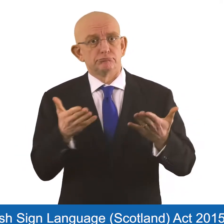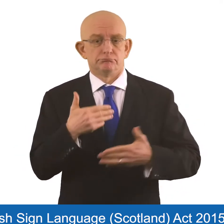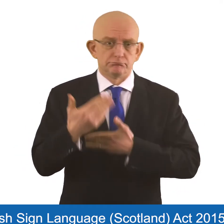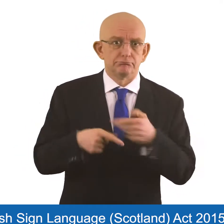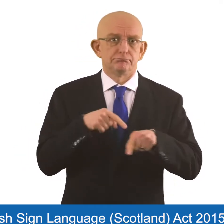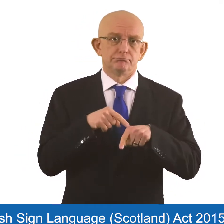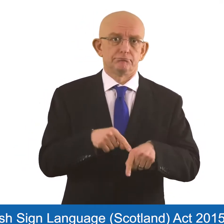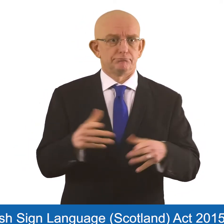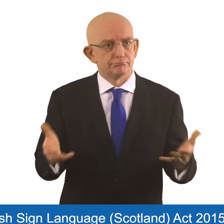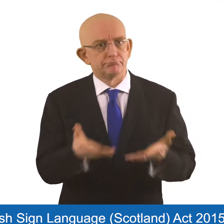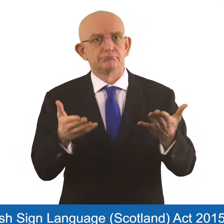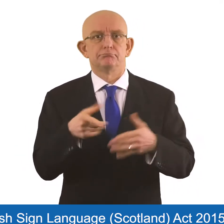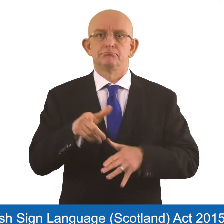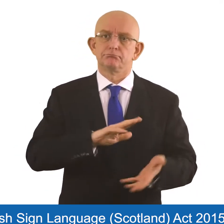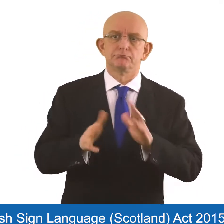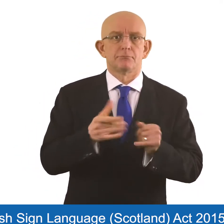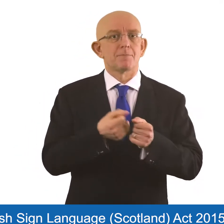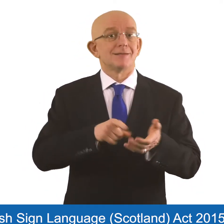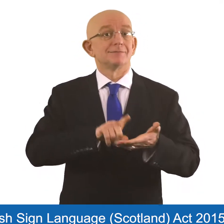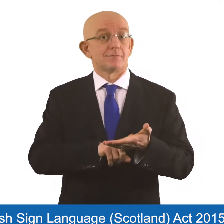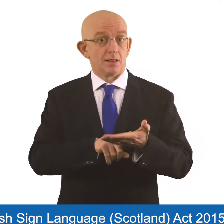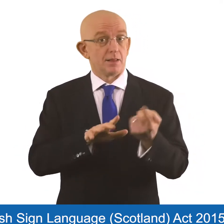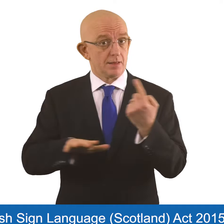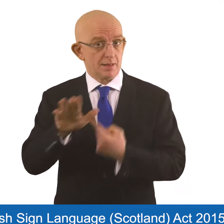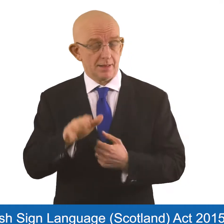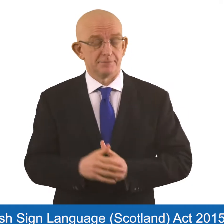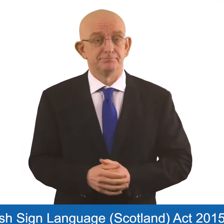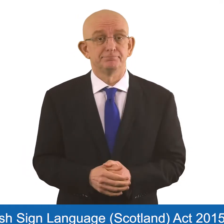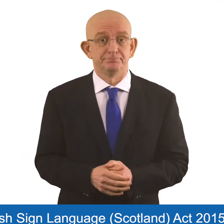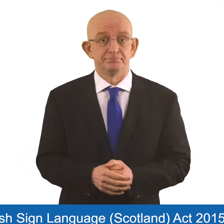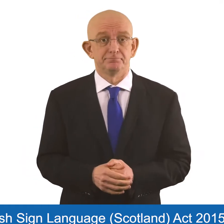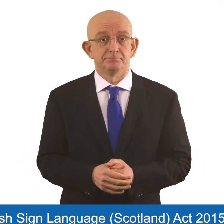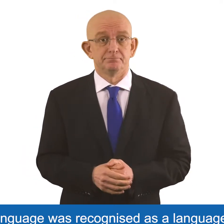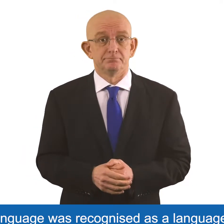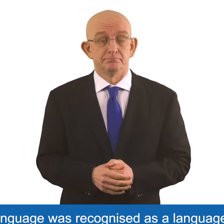requires Scottish ministers to promote and facilitate the promotion of BSL.